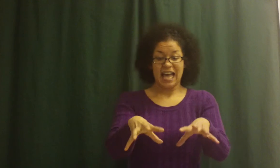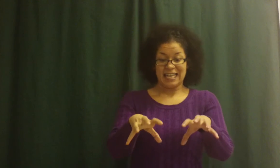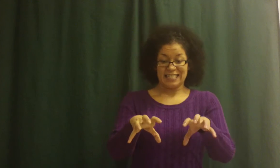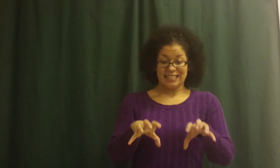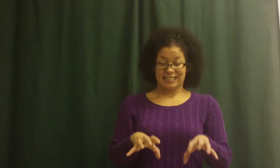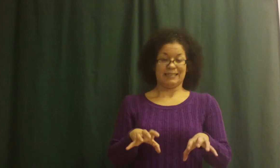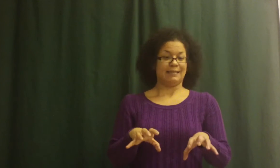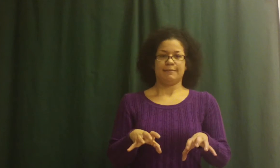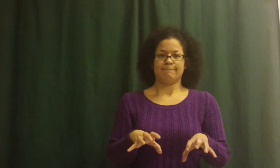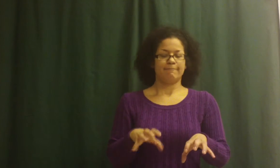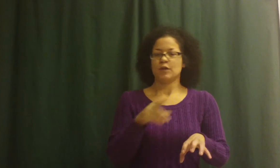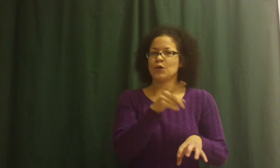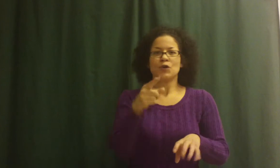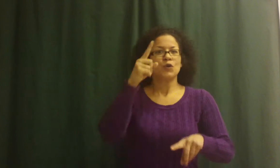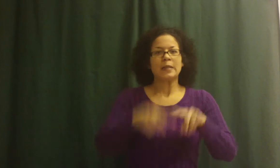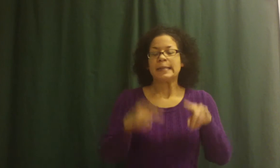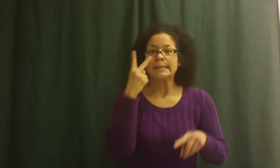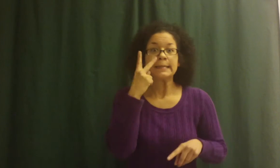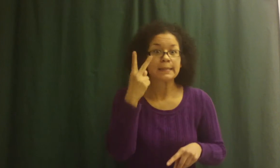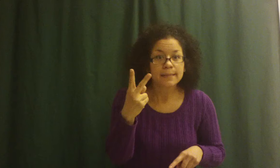there necessarily because you can't see it.